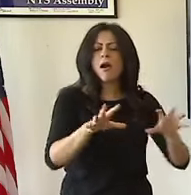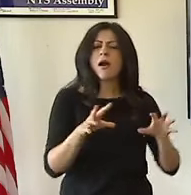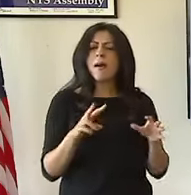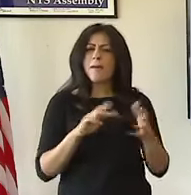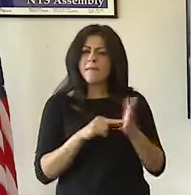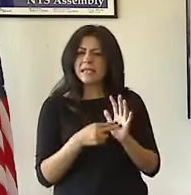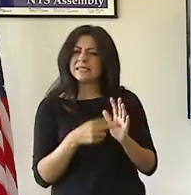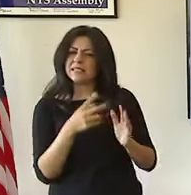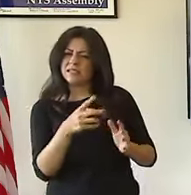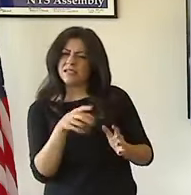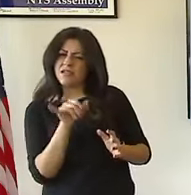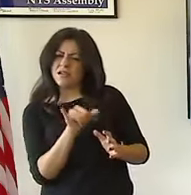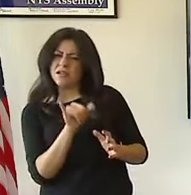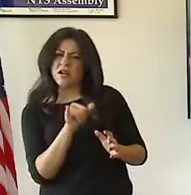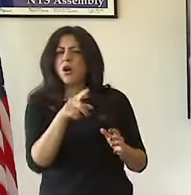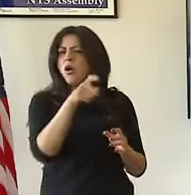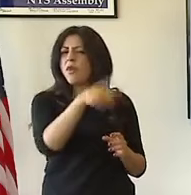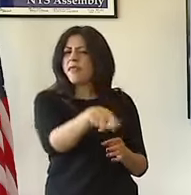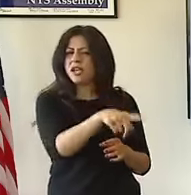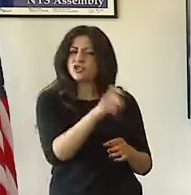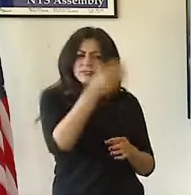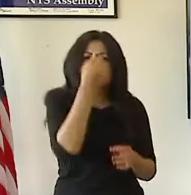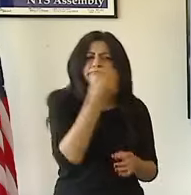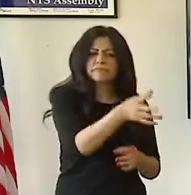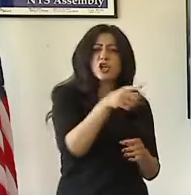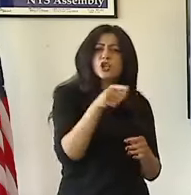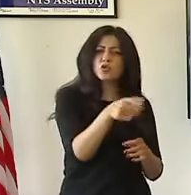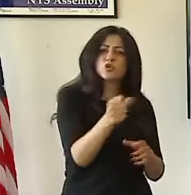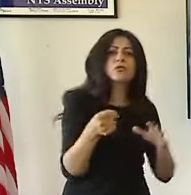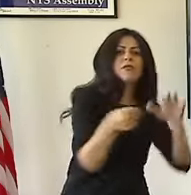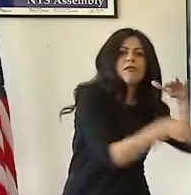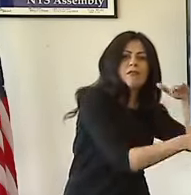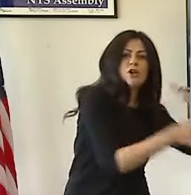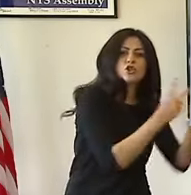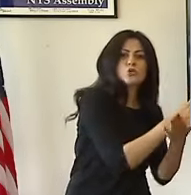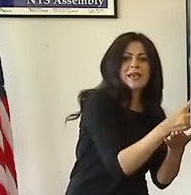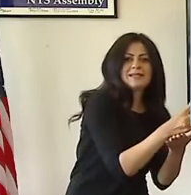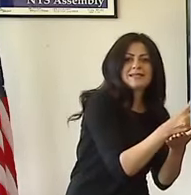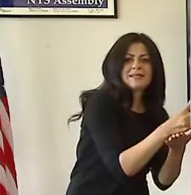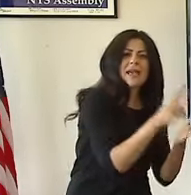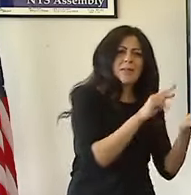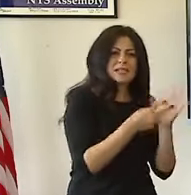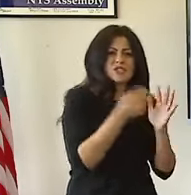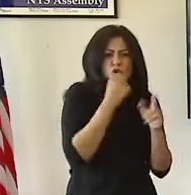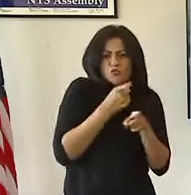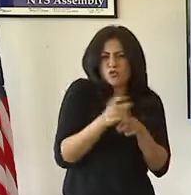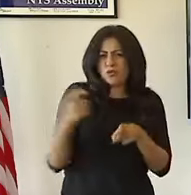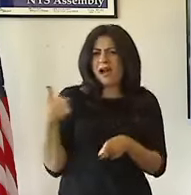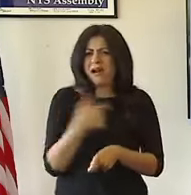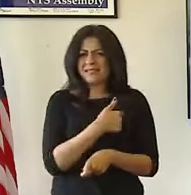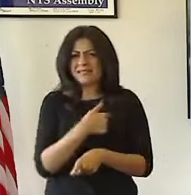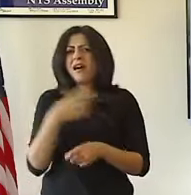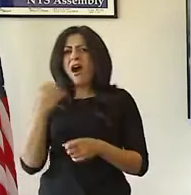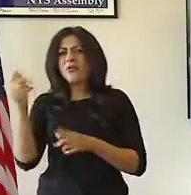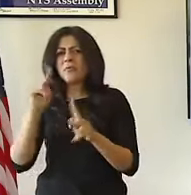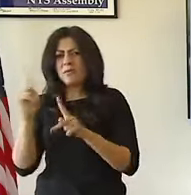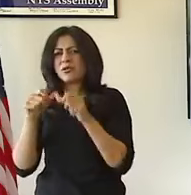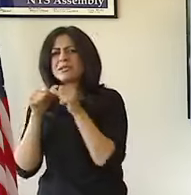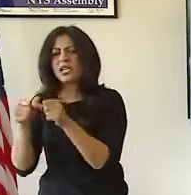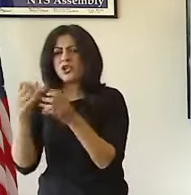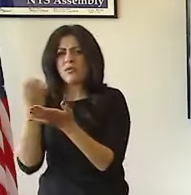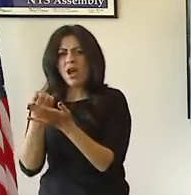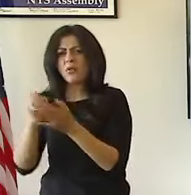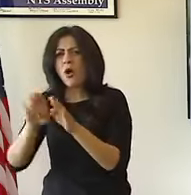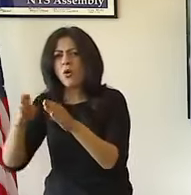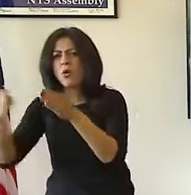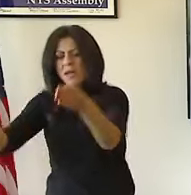quarantine. Do not spread the transmission so the rest of us can go out and live and continue to advance. And I also say this. We